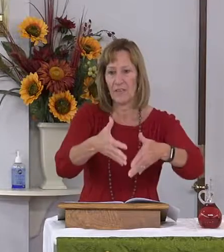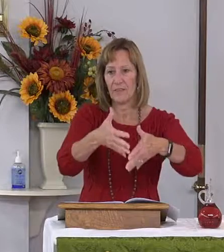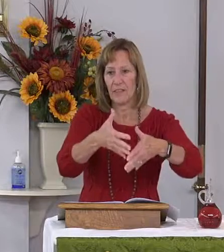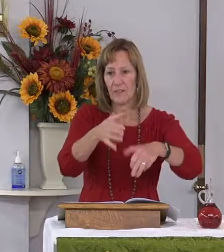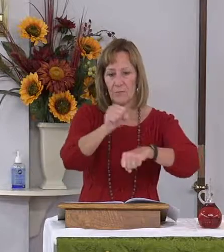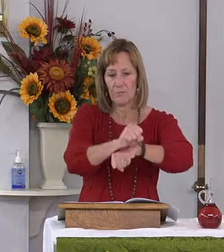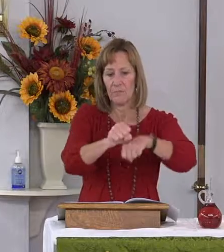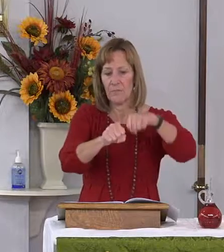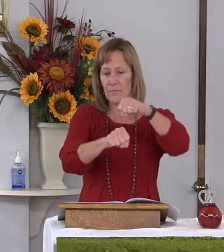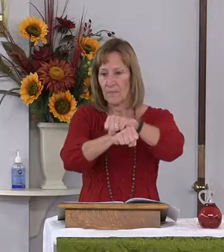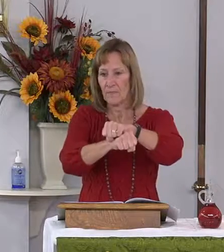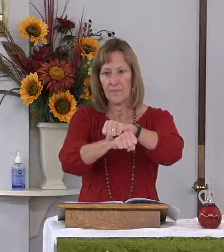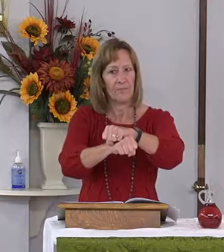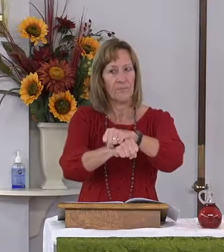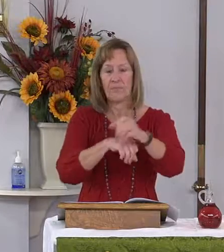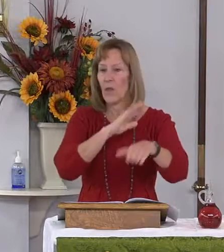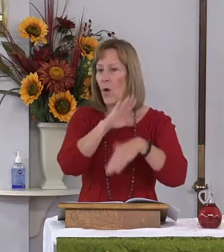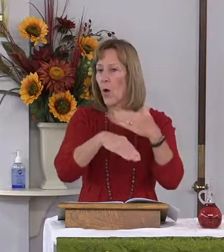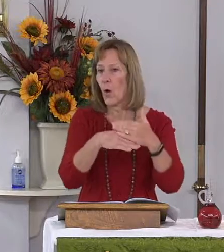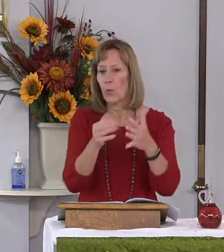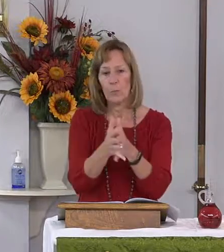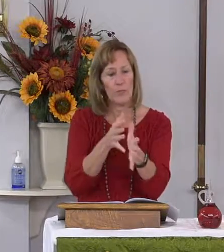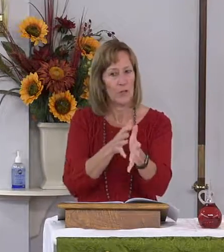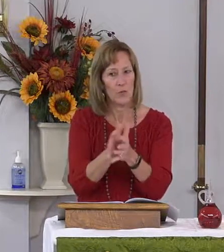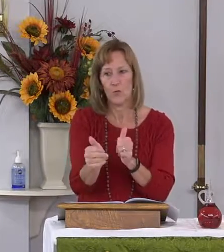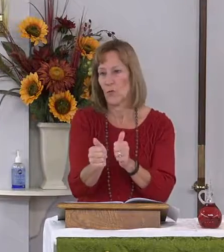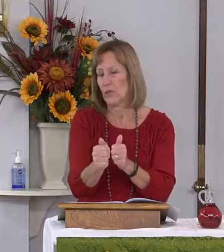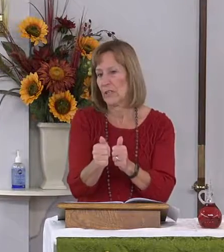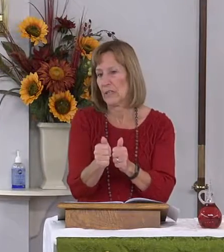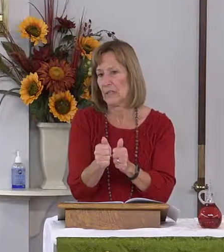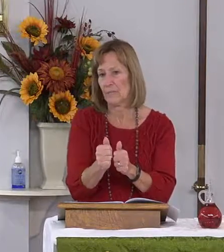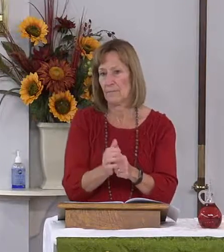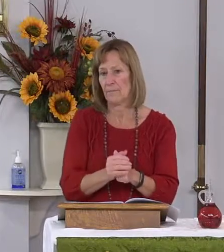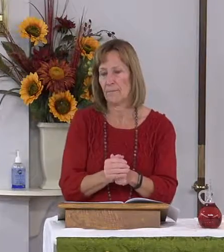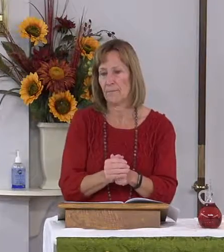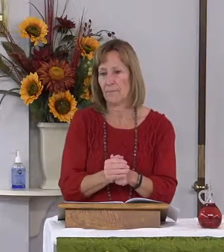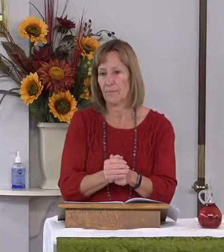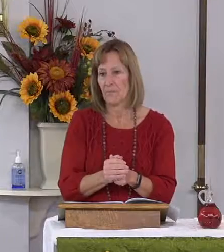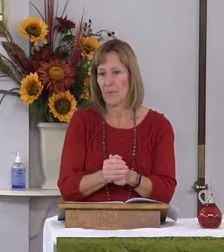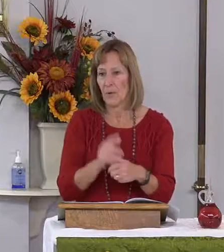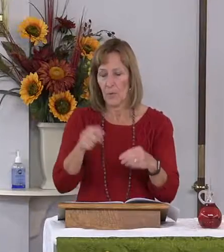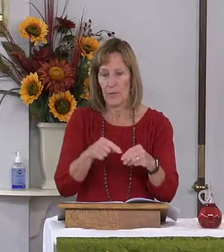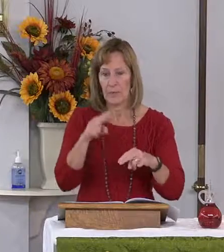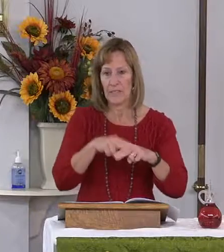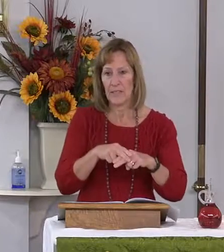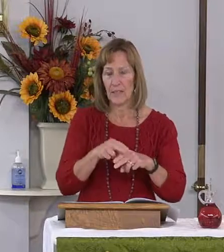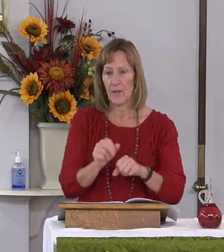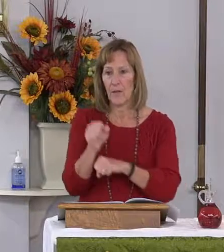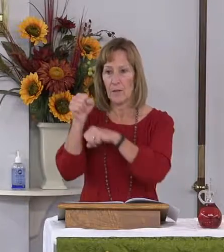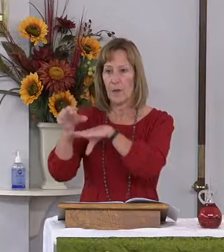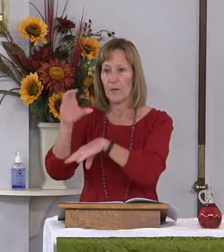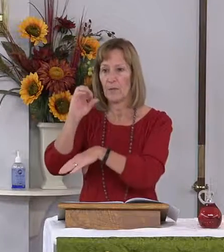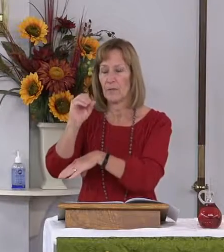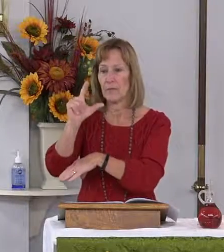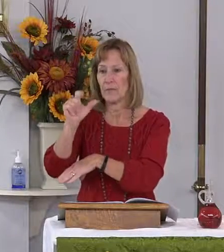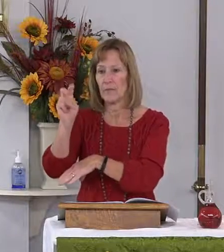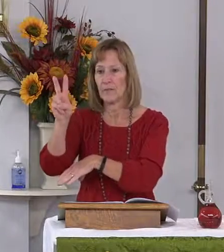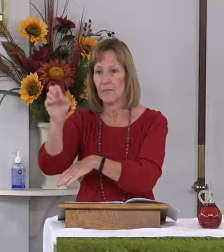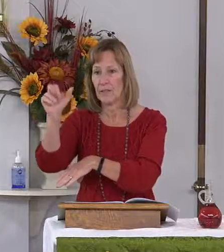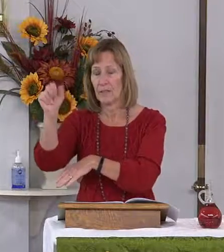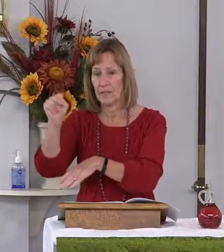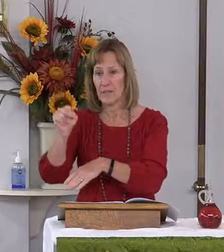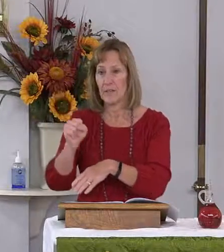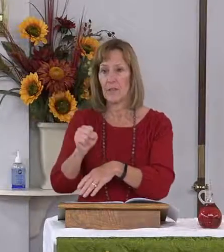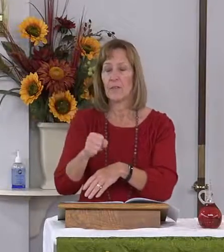upon another. All will be thrown down." When he was sitting on the Mount of Olives opposite the temple, Peter,